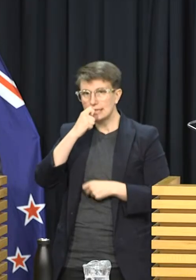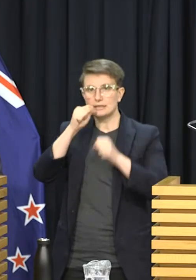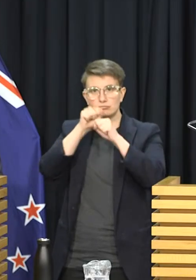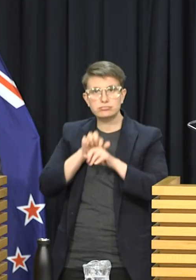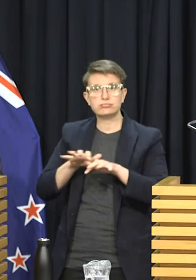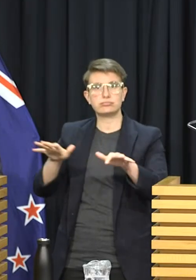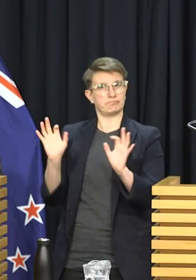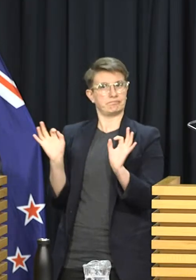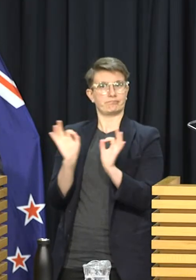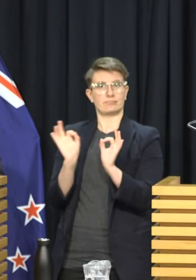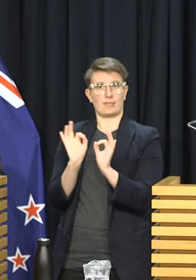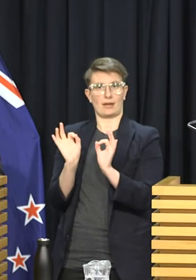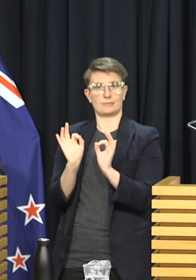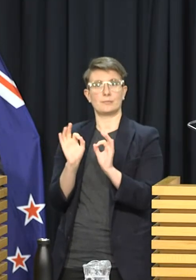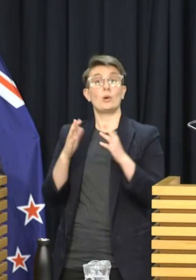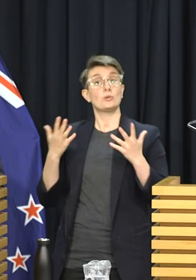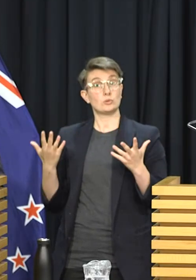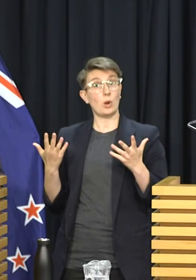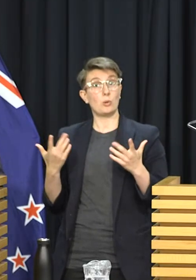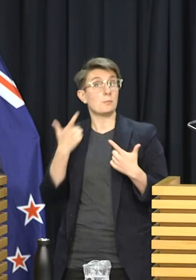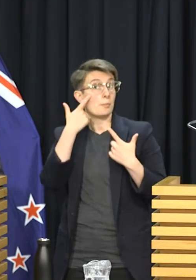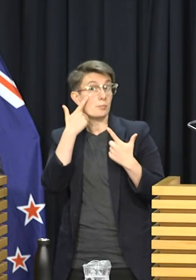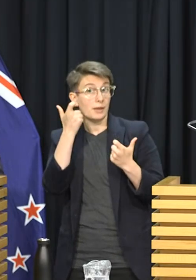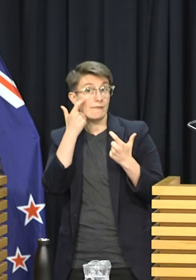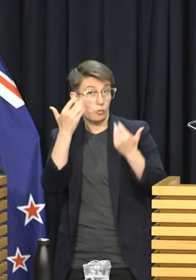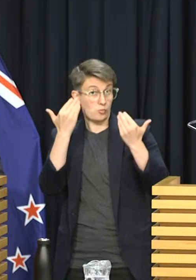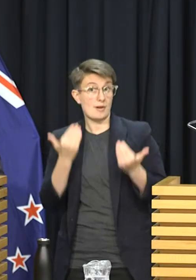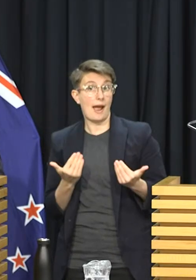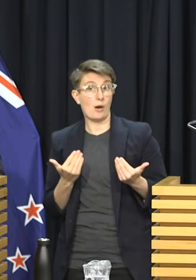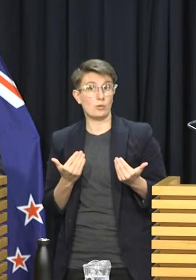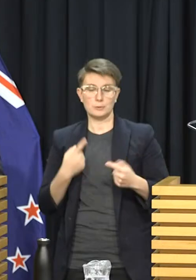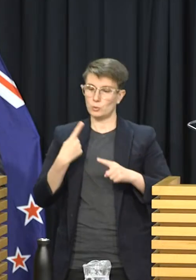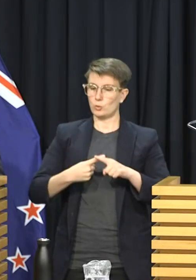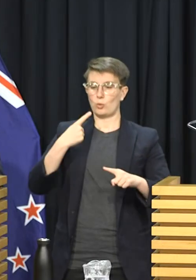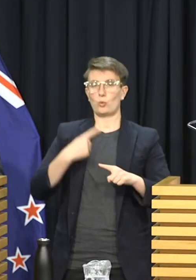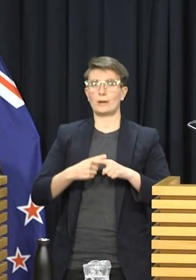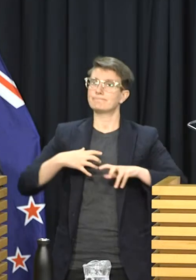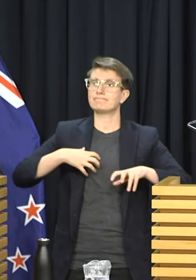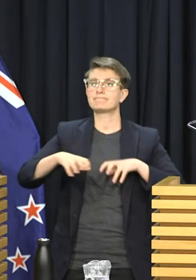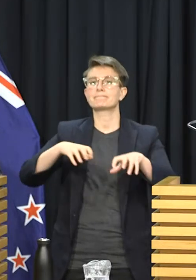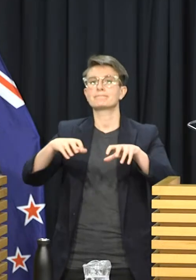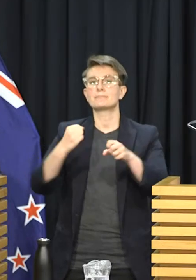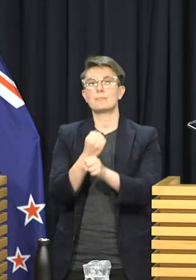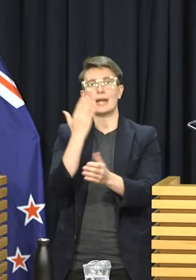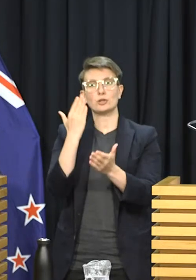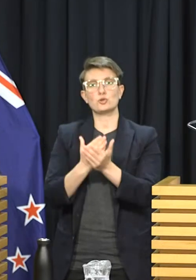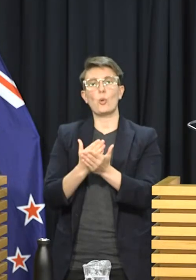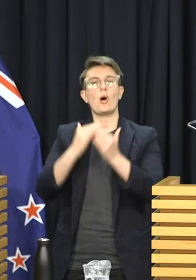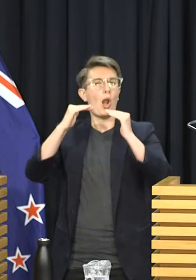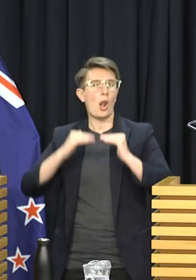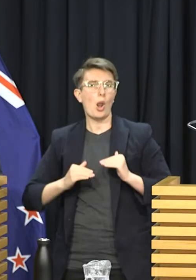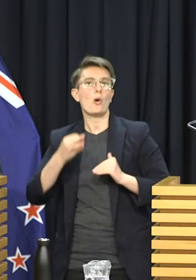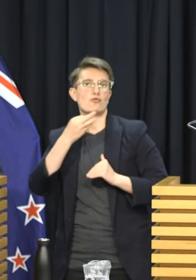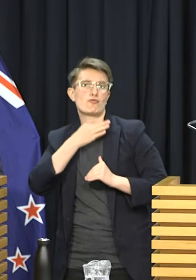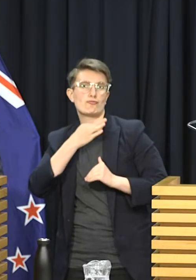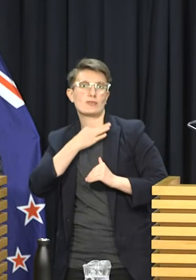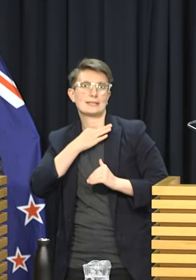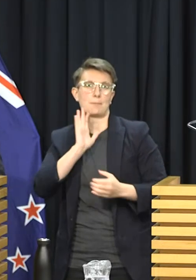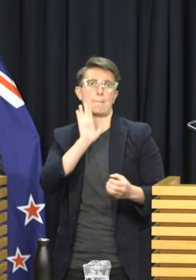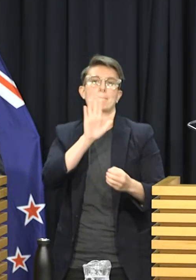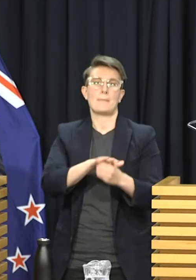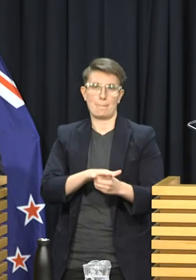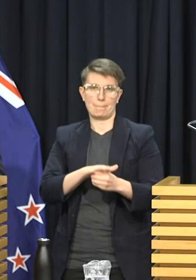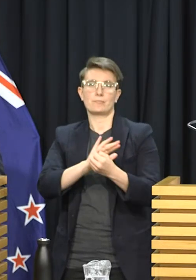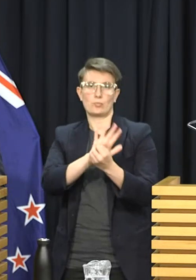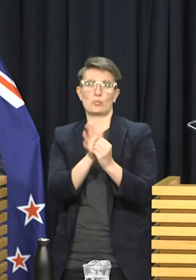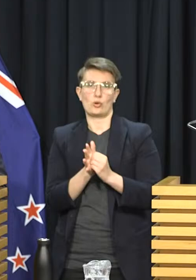continue to move quickly to mitigate any potential risk to the public, regardless of how low we consider that risk to be. So it's a